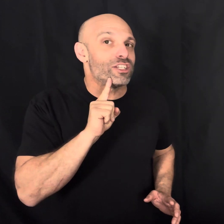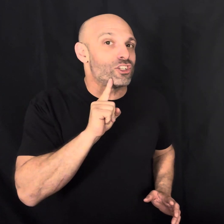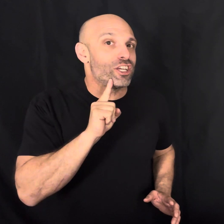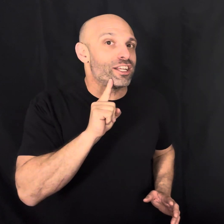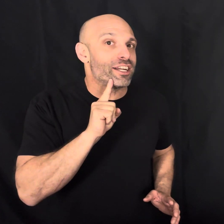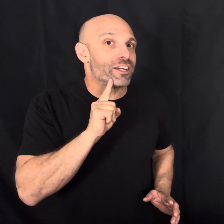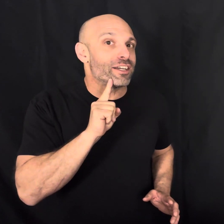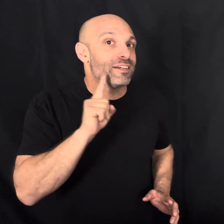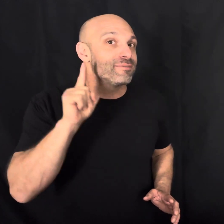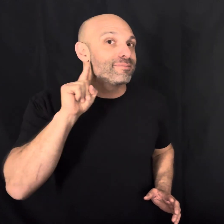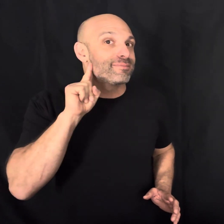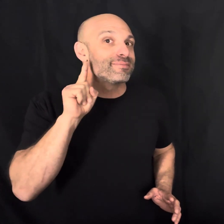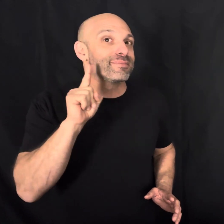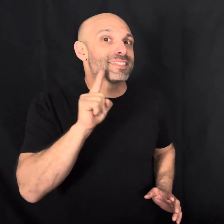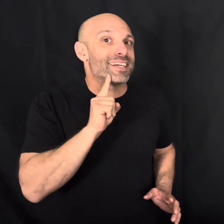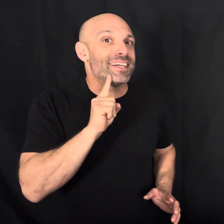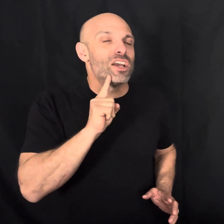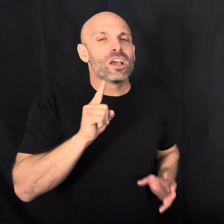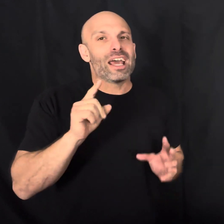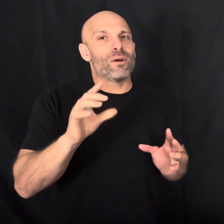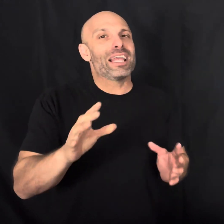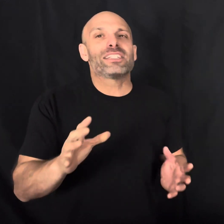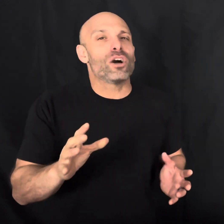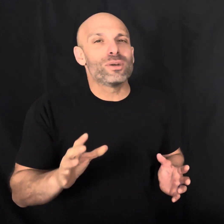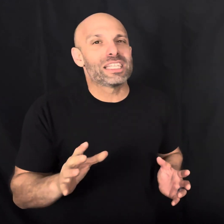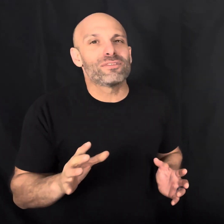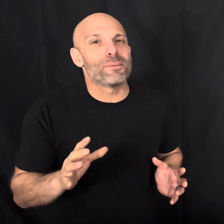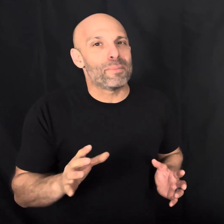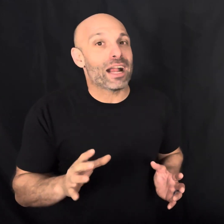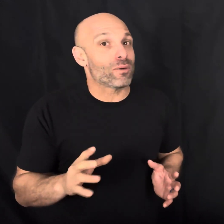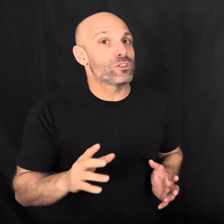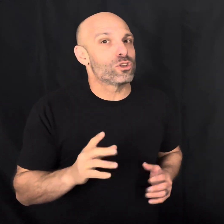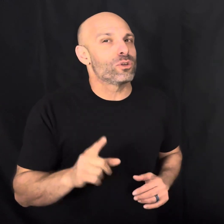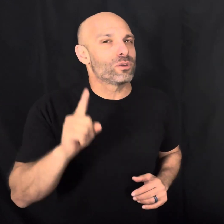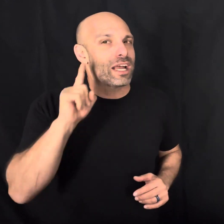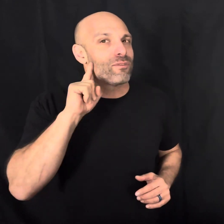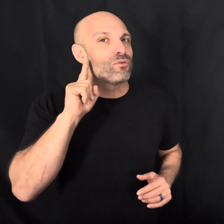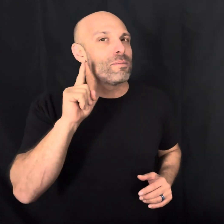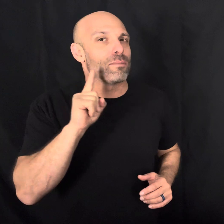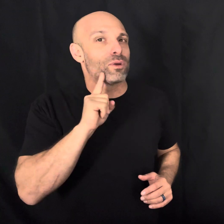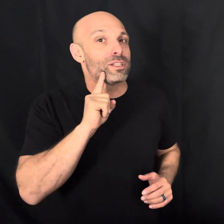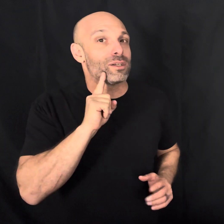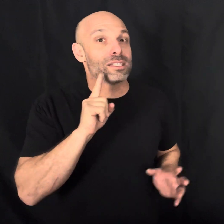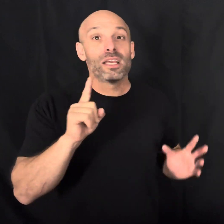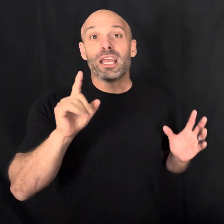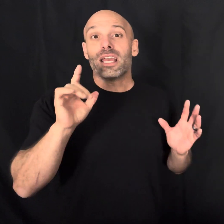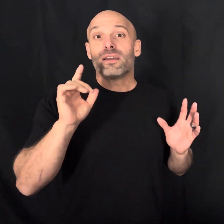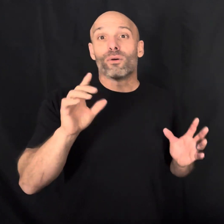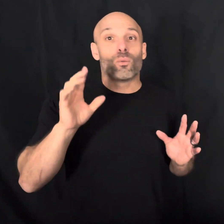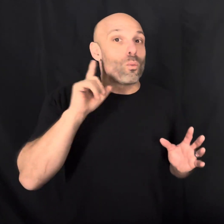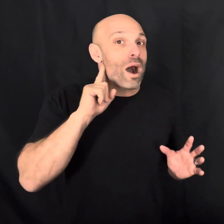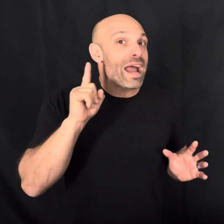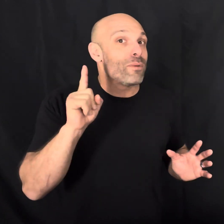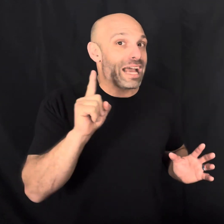chin area, okay? And I would like to always give some background so you kind of remember where this was or why we have this